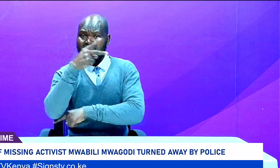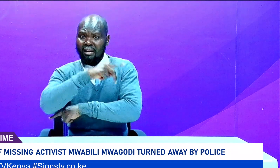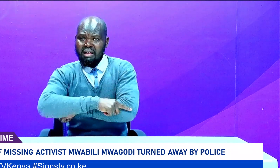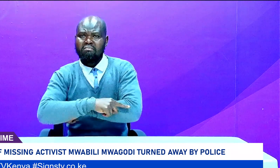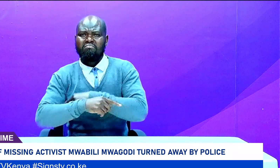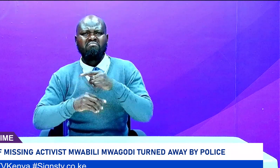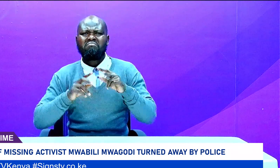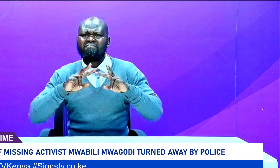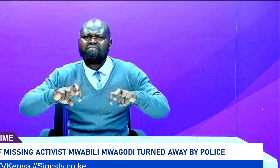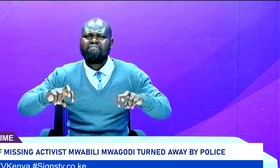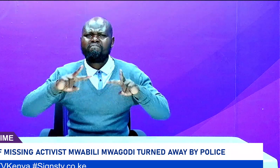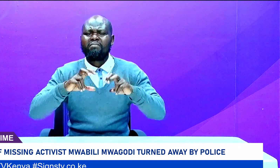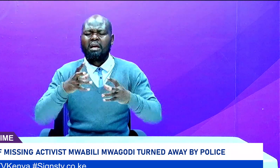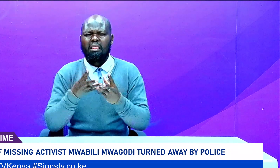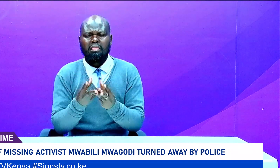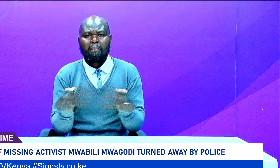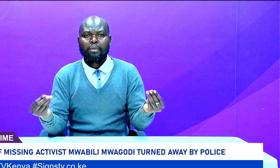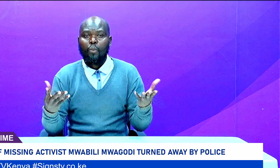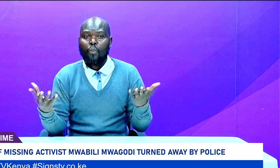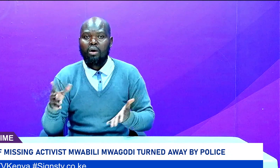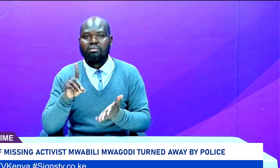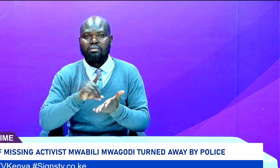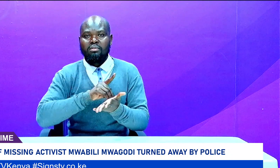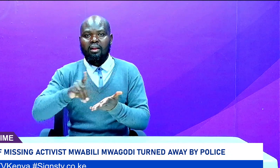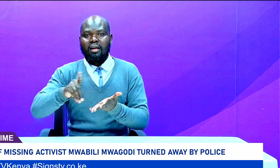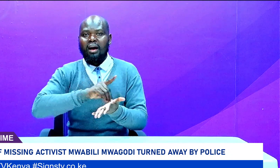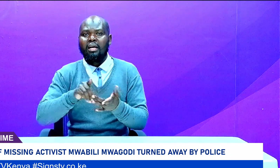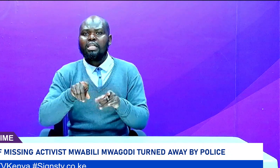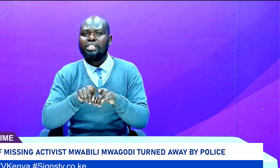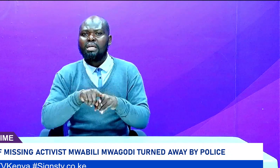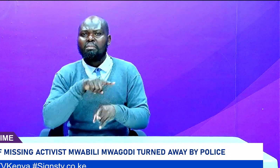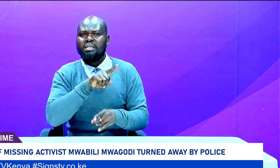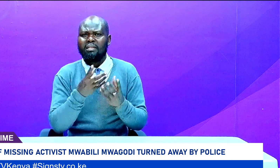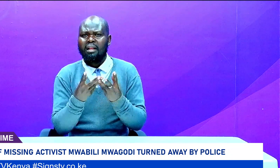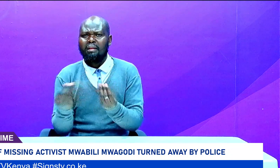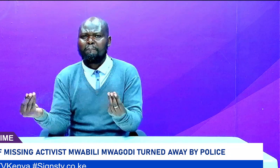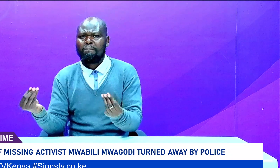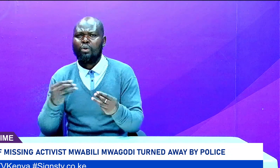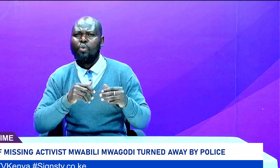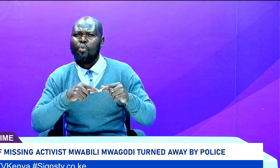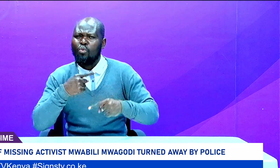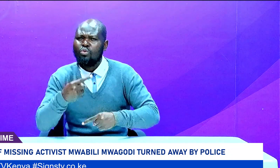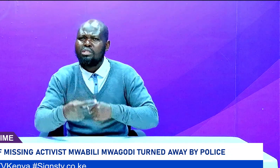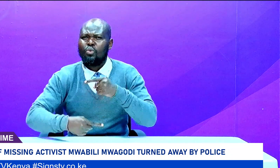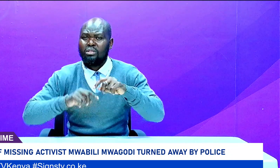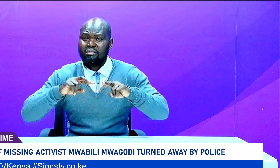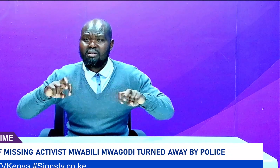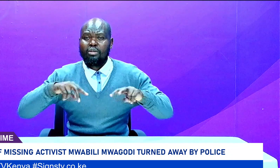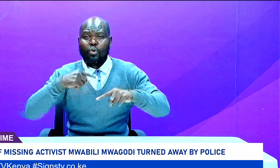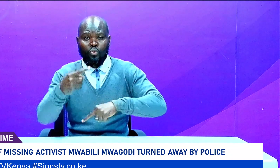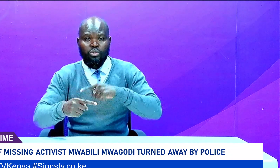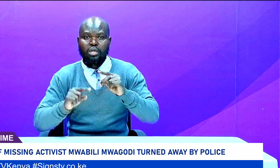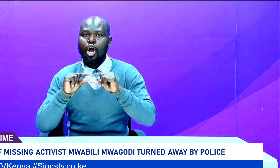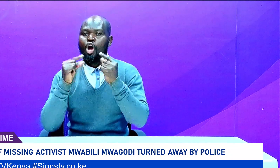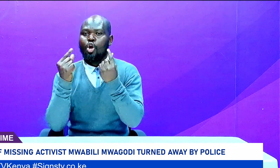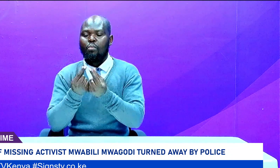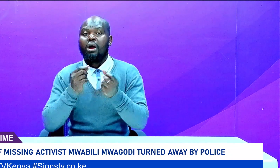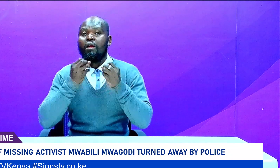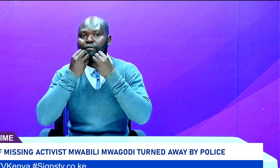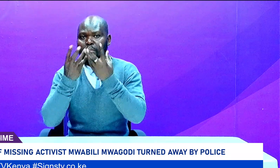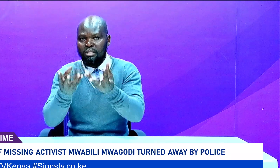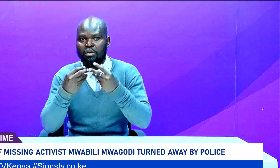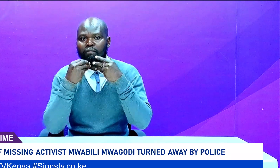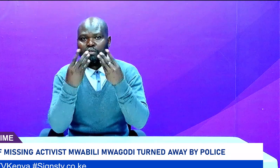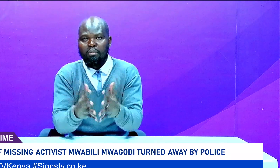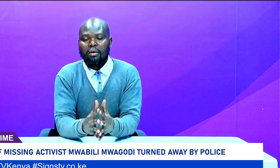government, has been missing for days after his alleged abduction in Dar es Salaam. His disappearance continues to raise